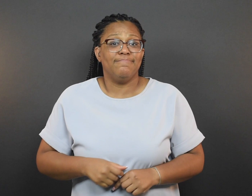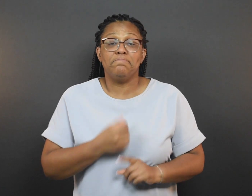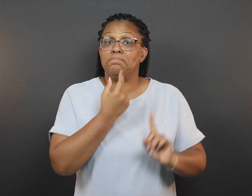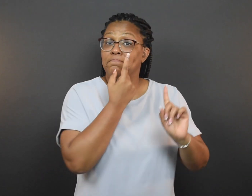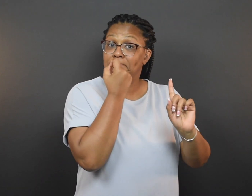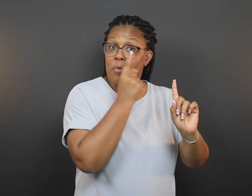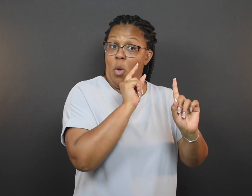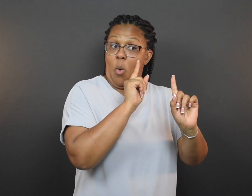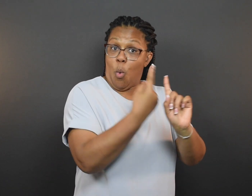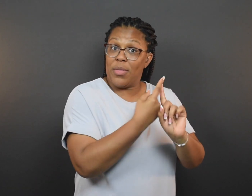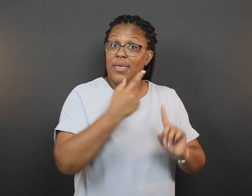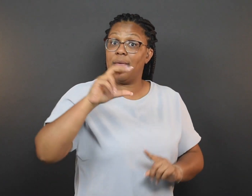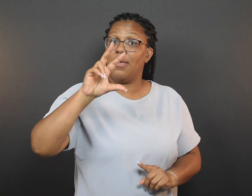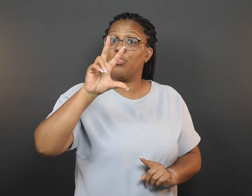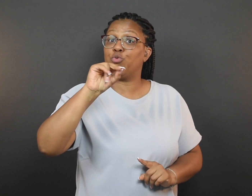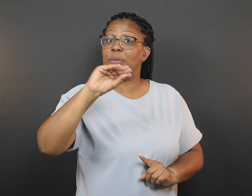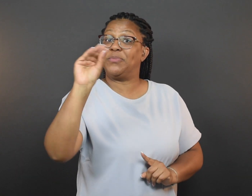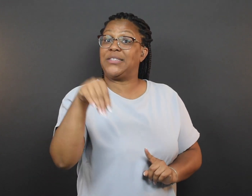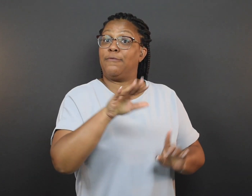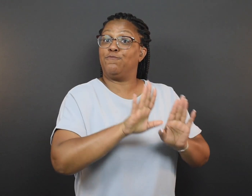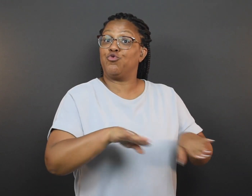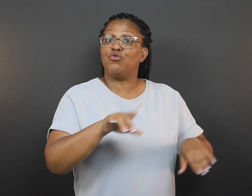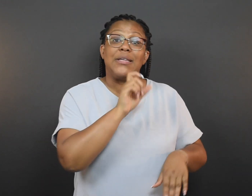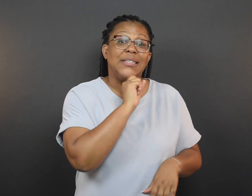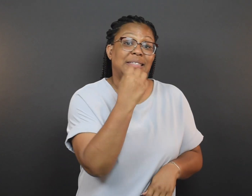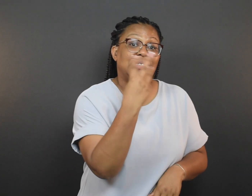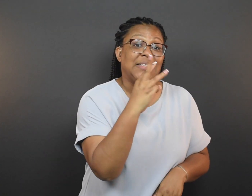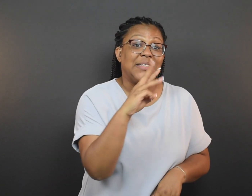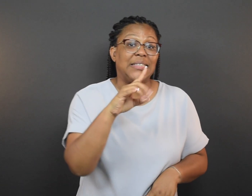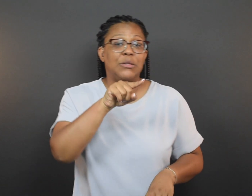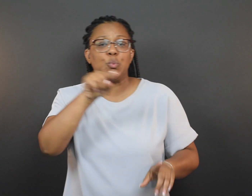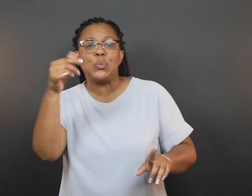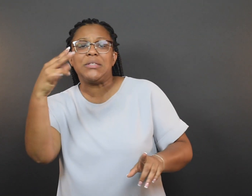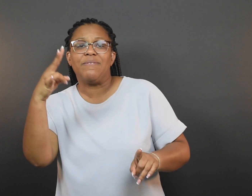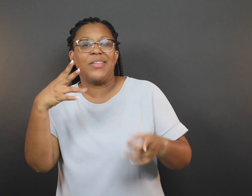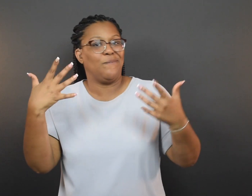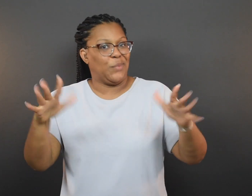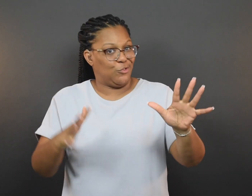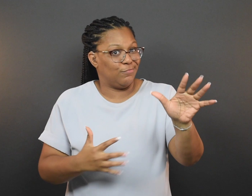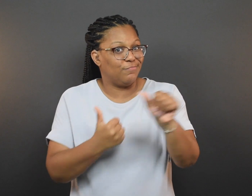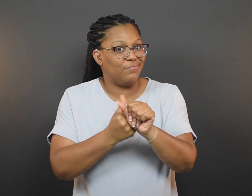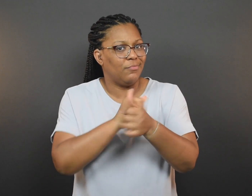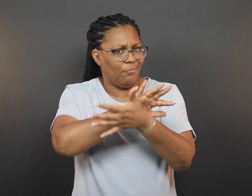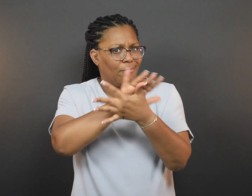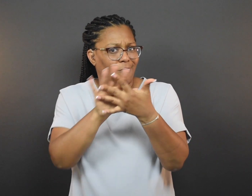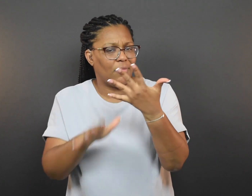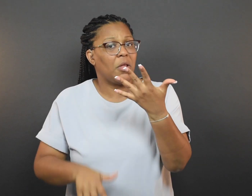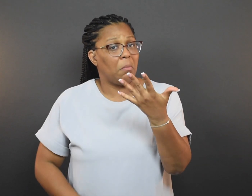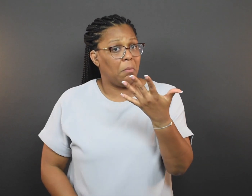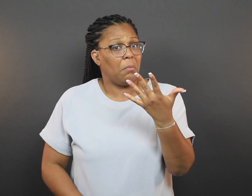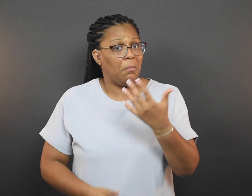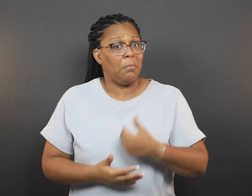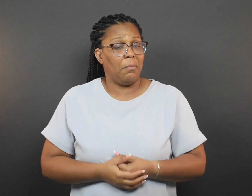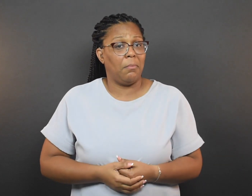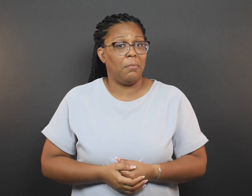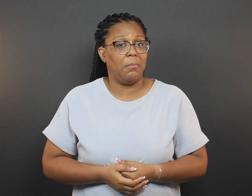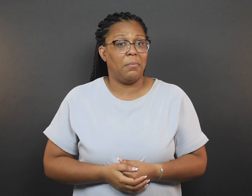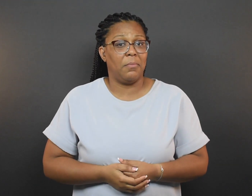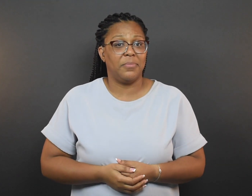were up to date, and only about 30% of children aged 16 and 17 were up to